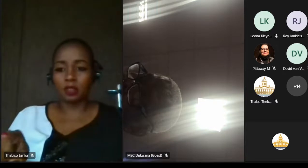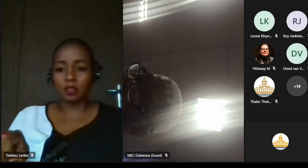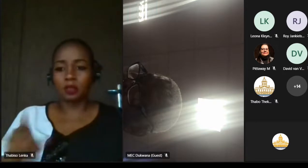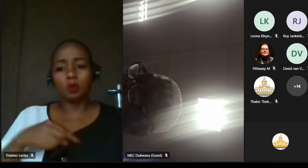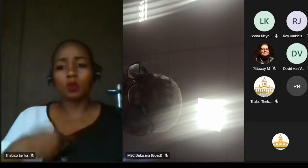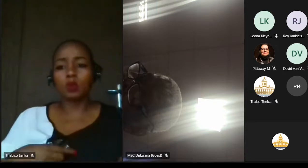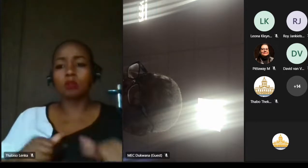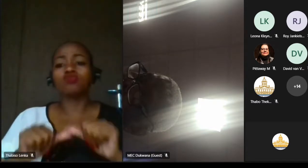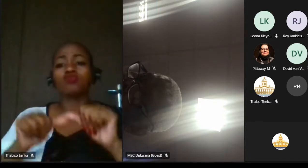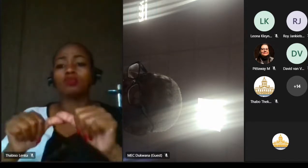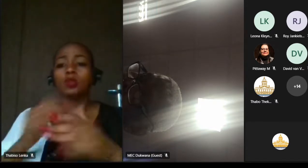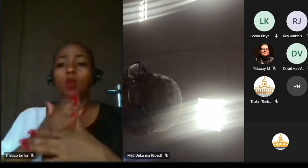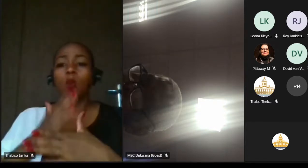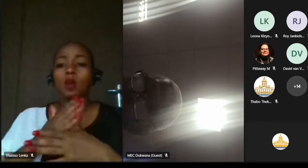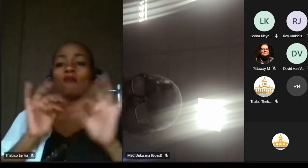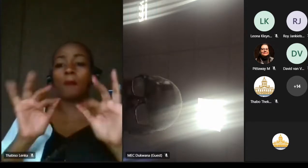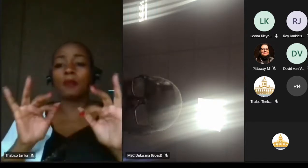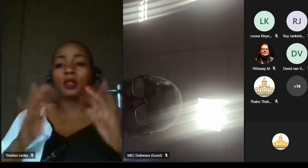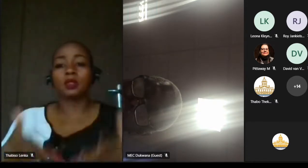to serve our people.